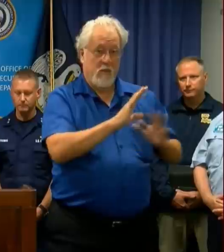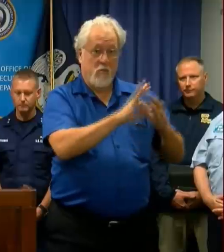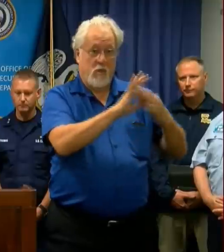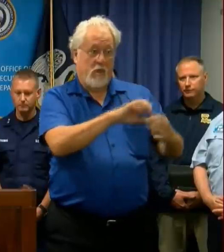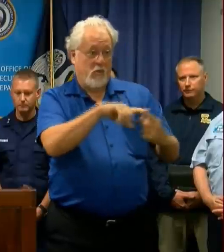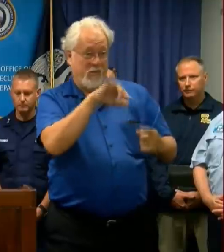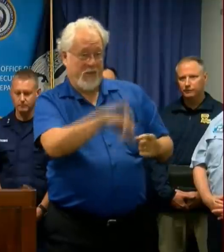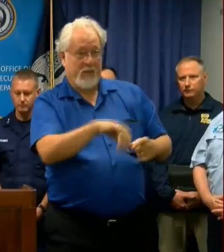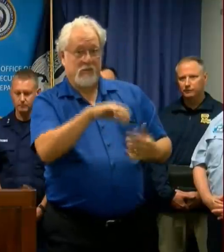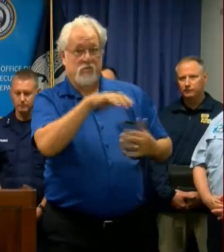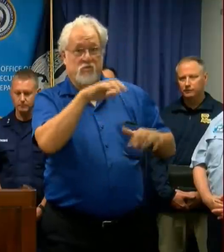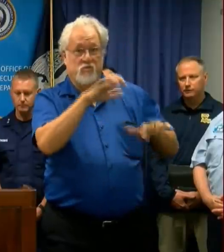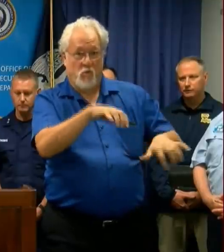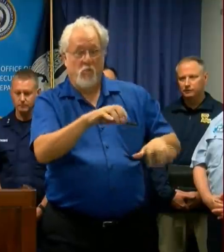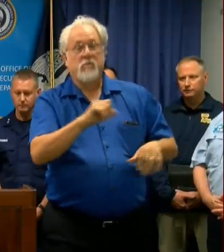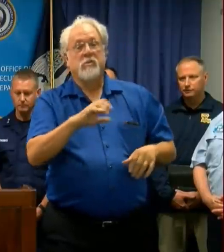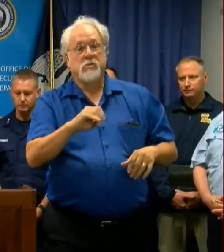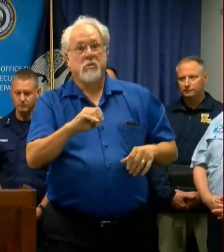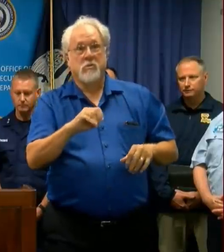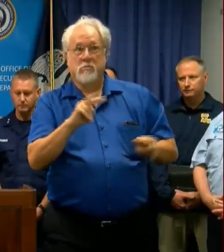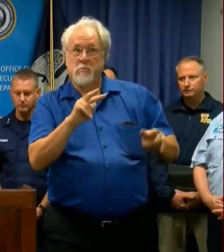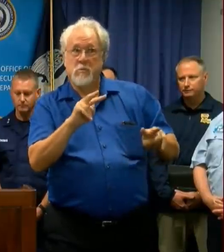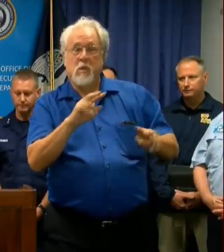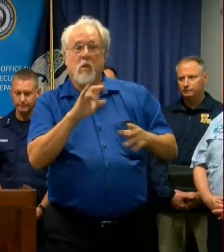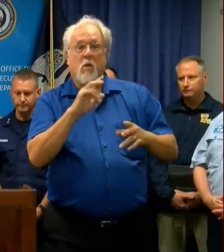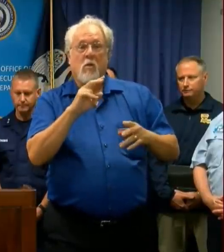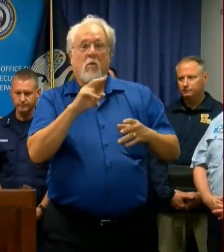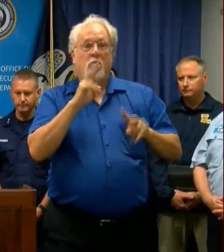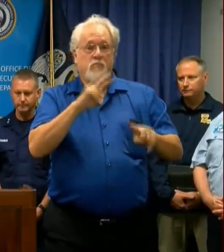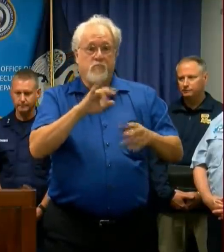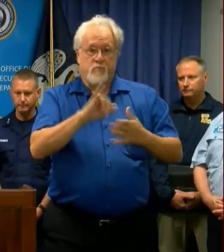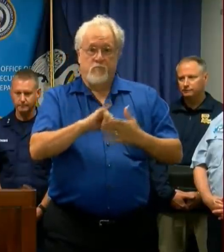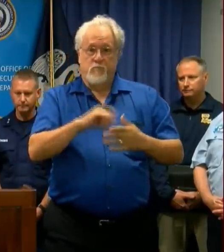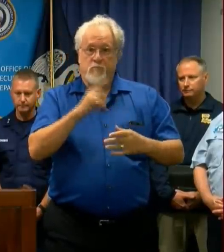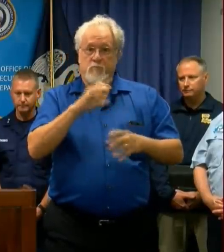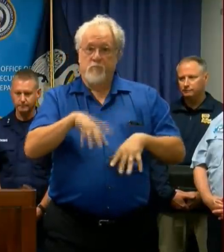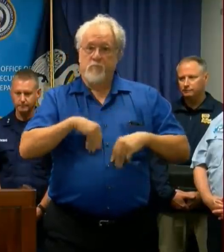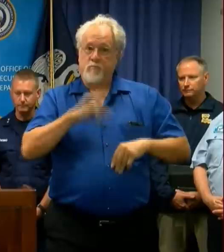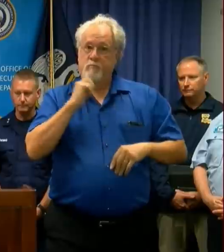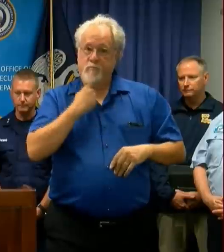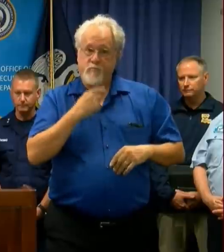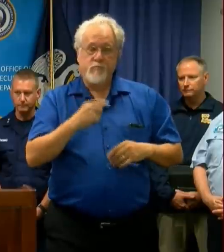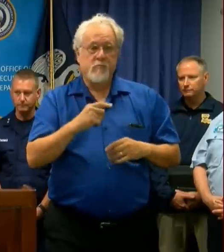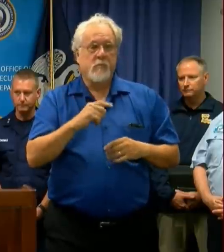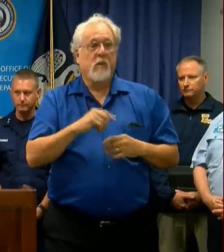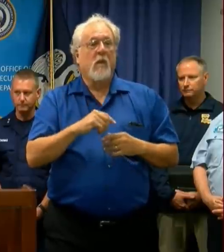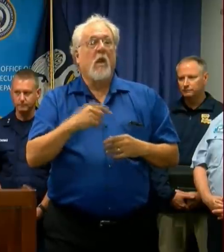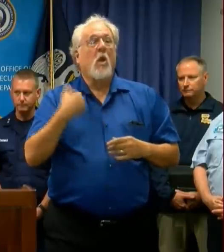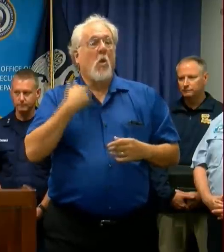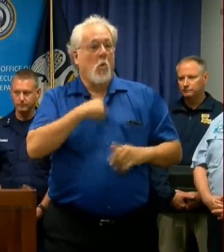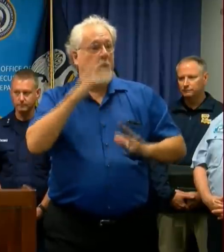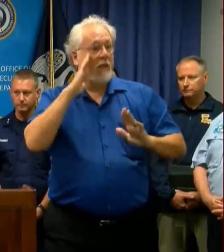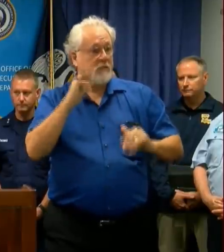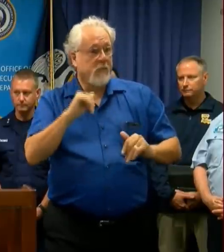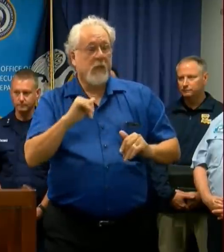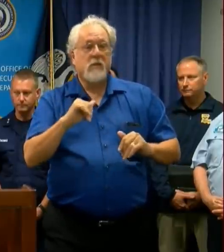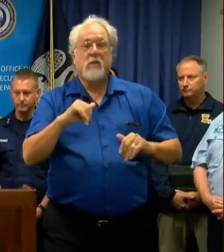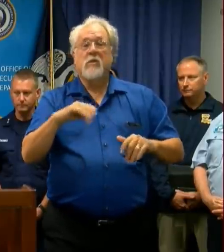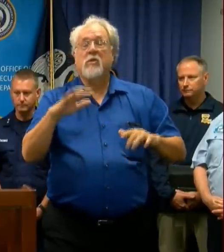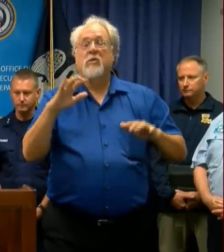relates to this storm as well. So please take those tornado watches and warnings very seriously. We do expect that the